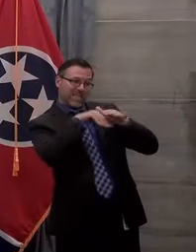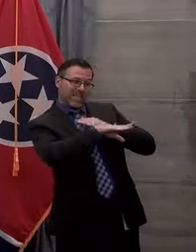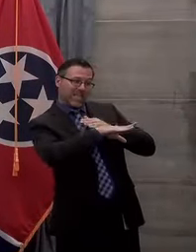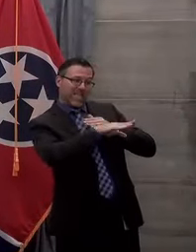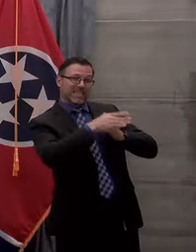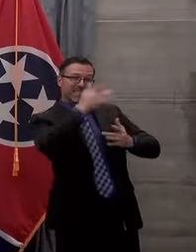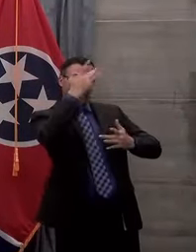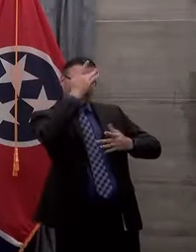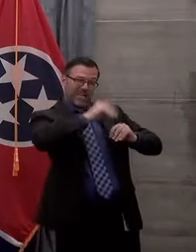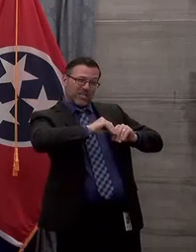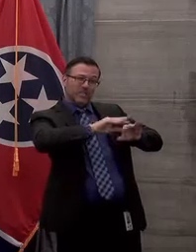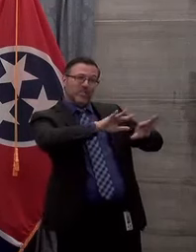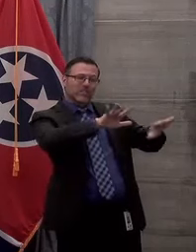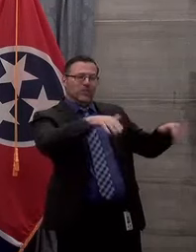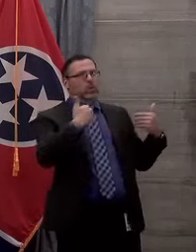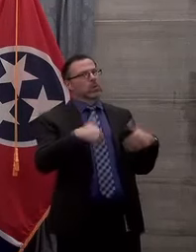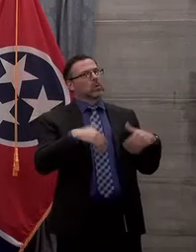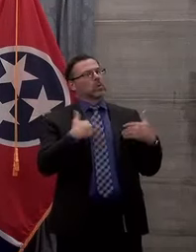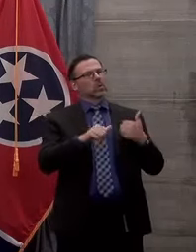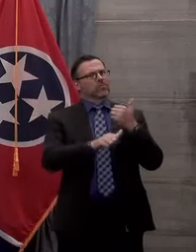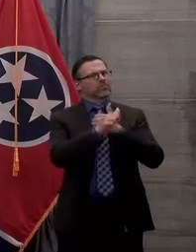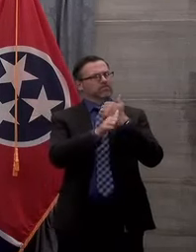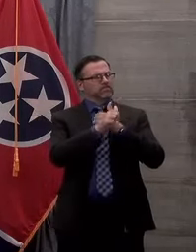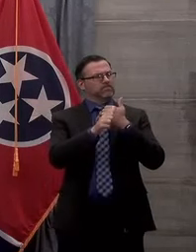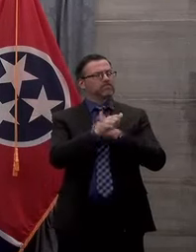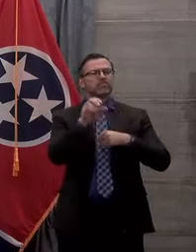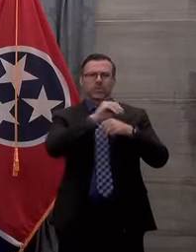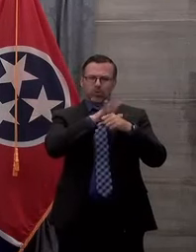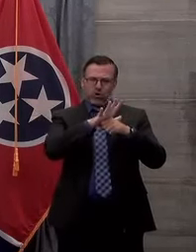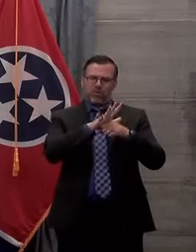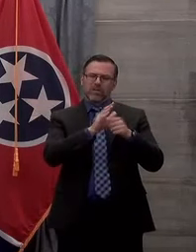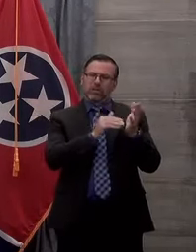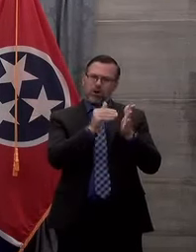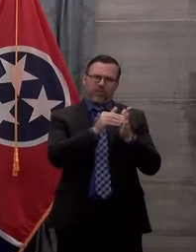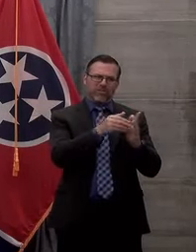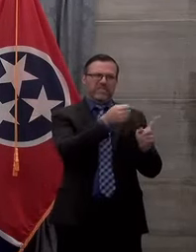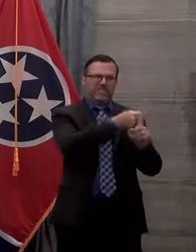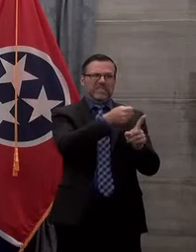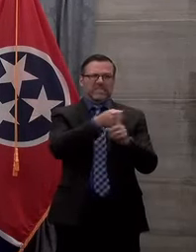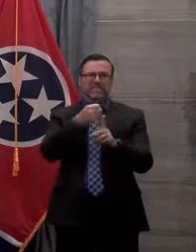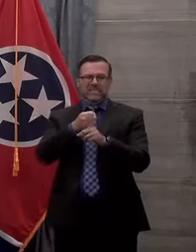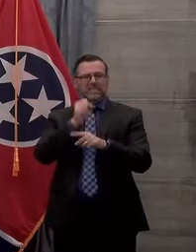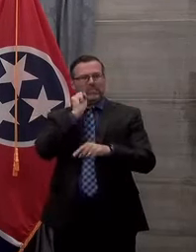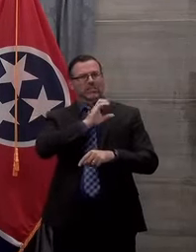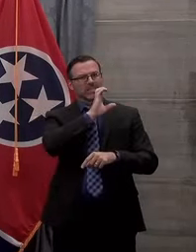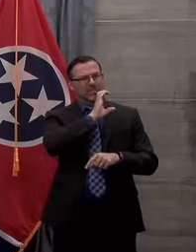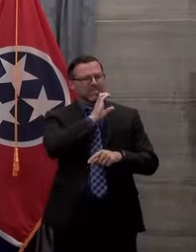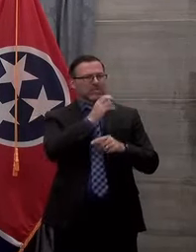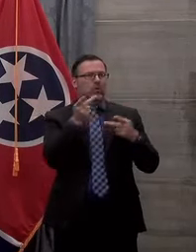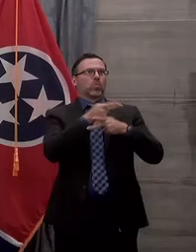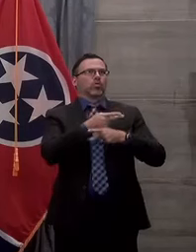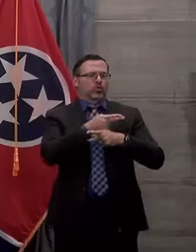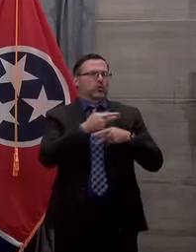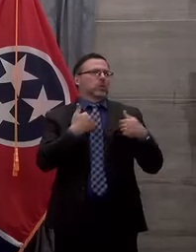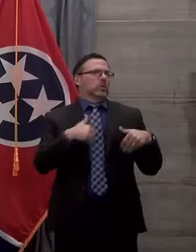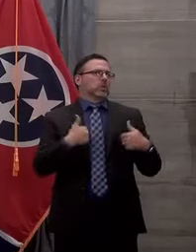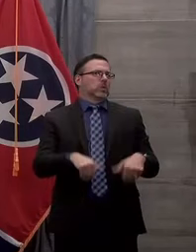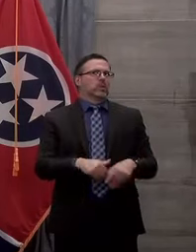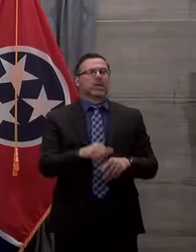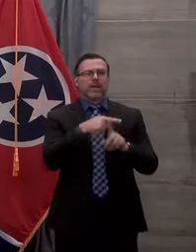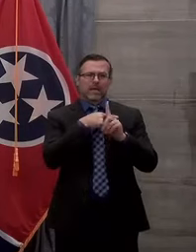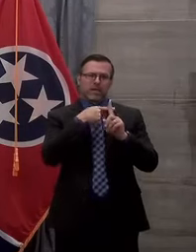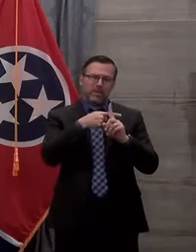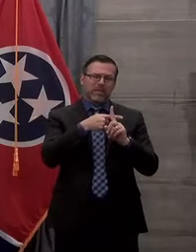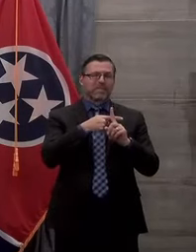for whom this virus has been particularly cruel. At the same time, it's created a tremendous hardship for those residents and